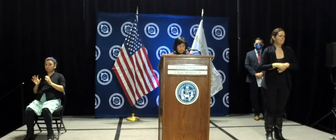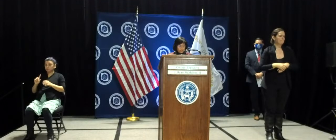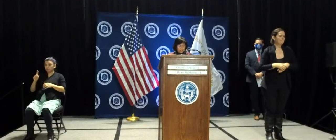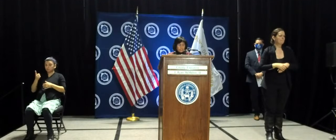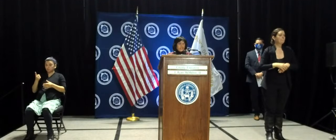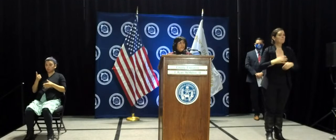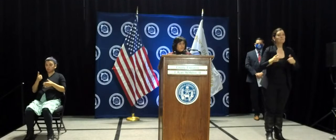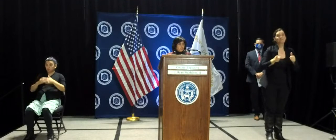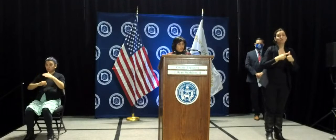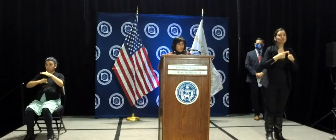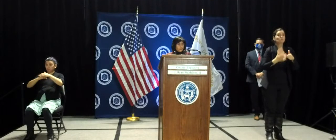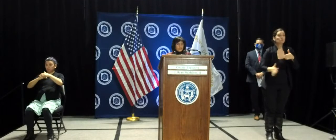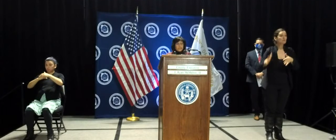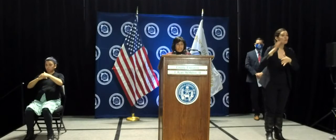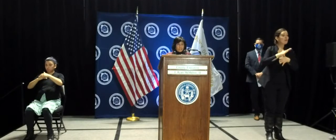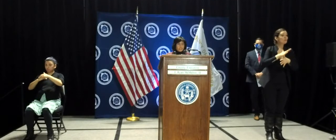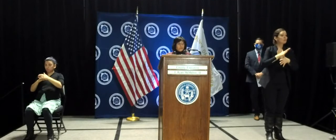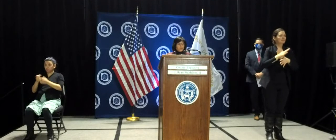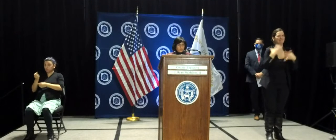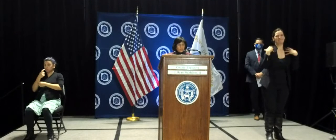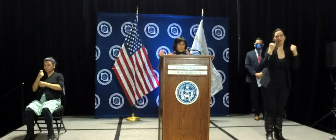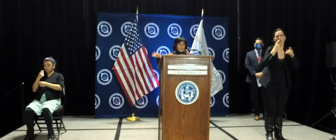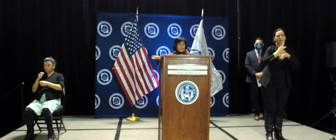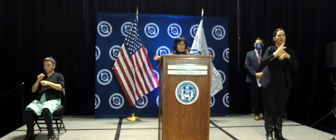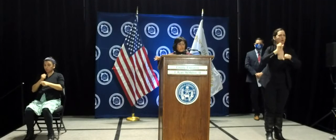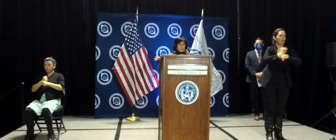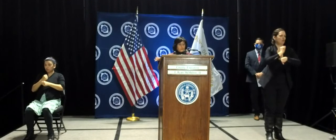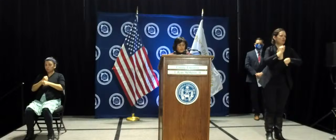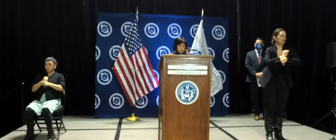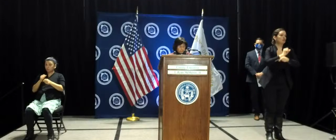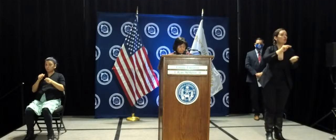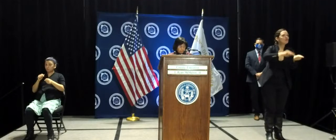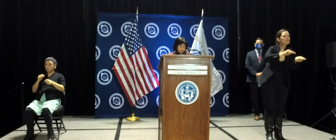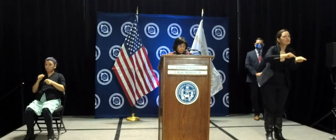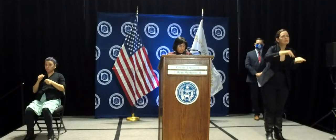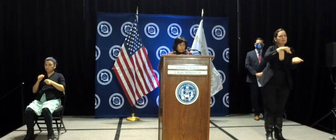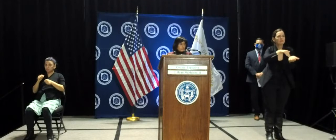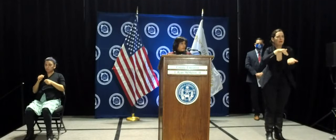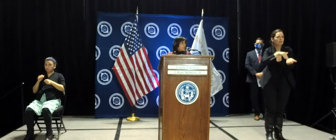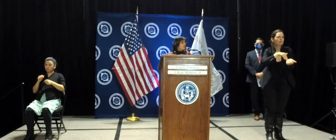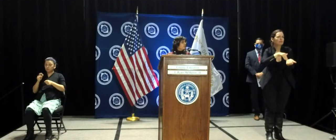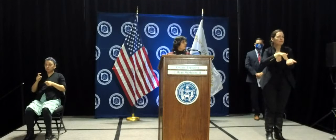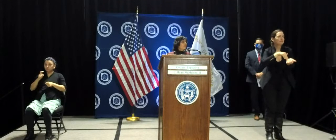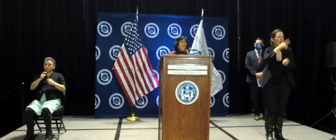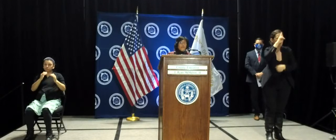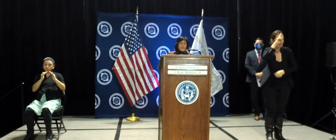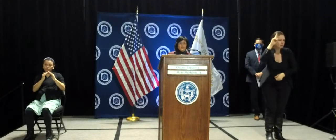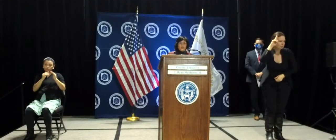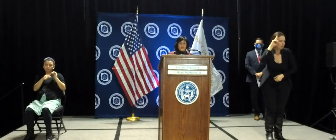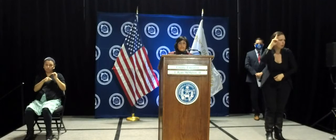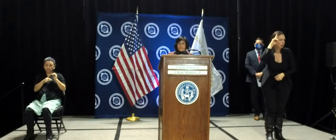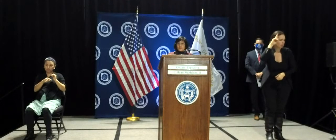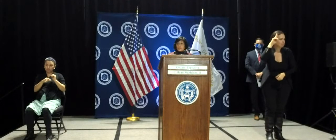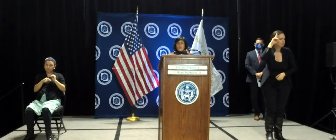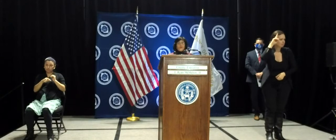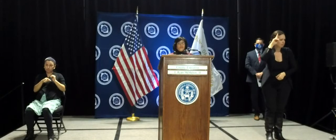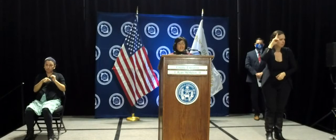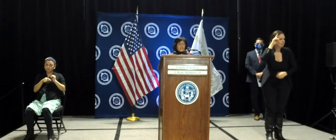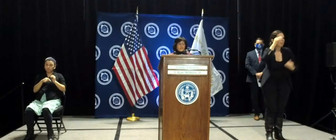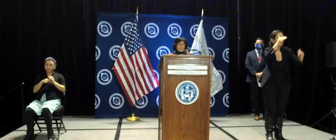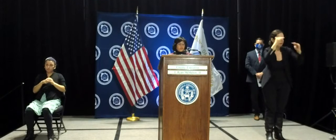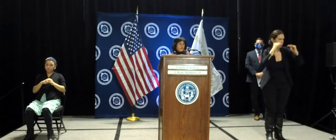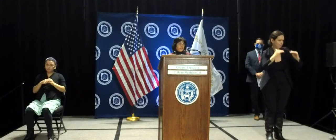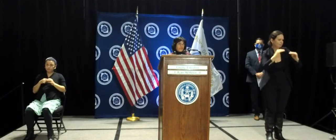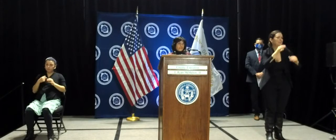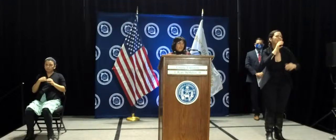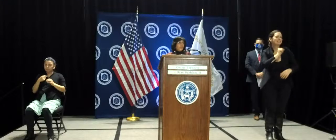will happen, and nursing homes. That will be with the help of the pharmacies. What is the role of local health department? That's what you often